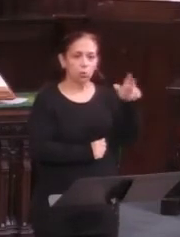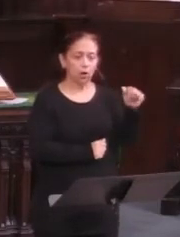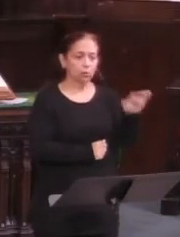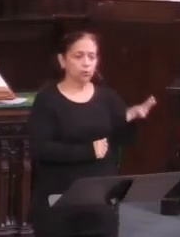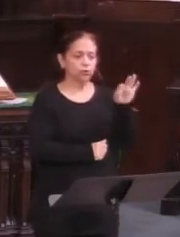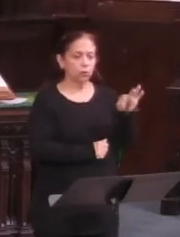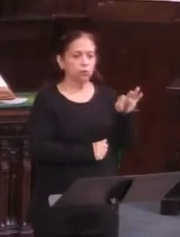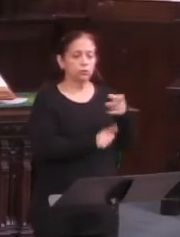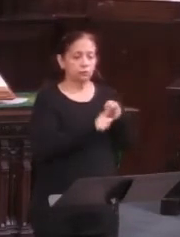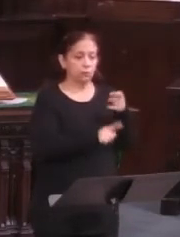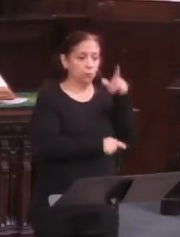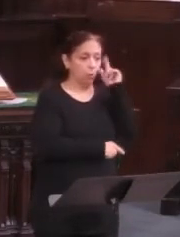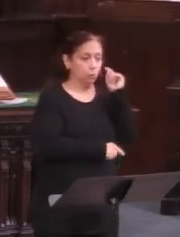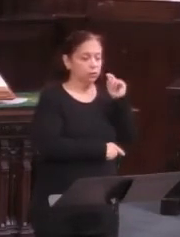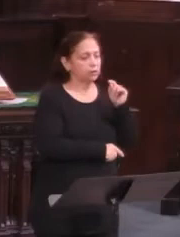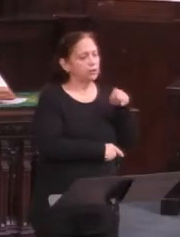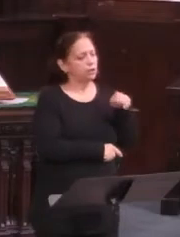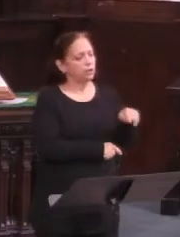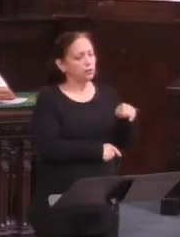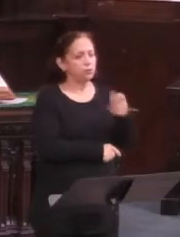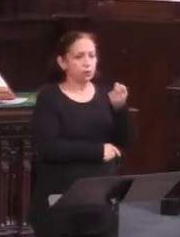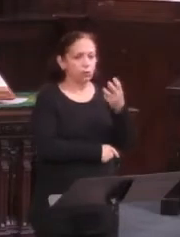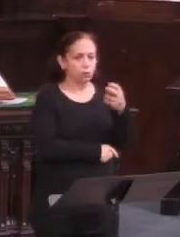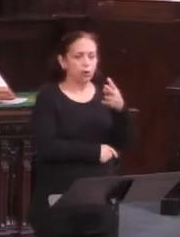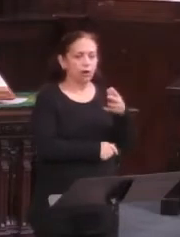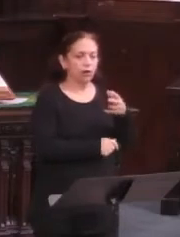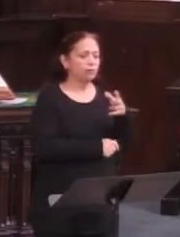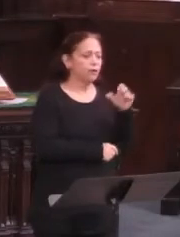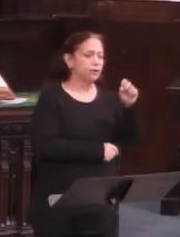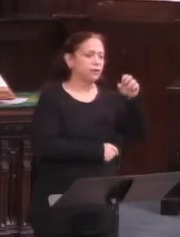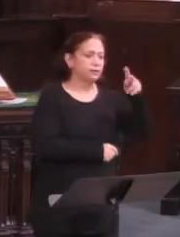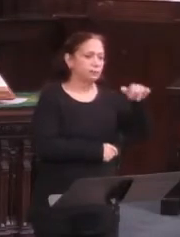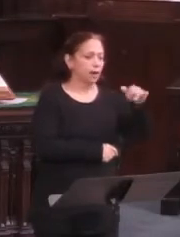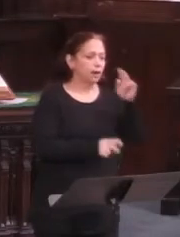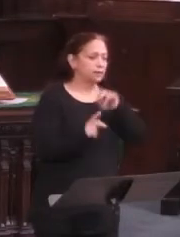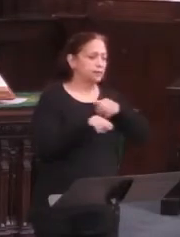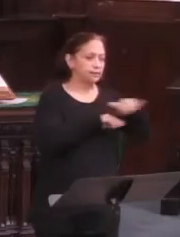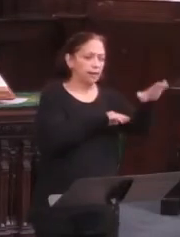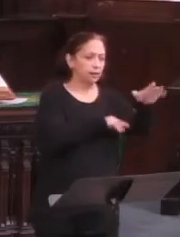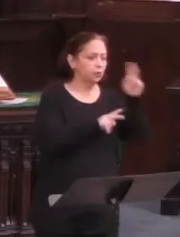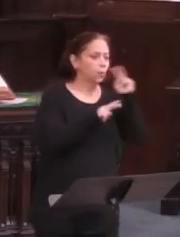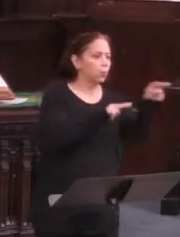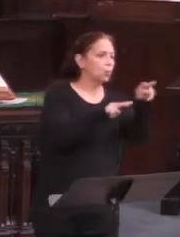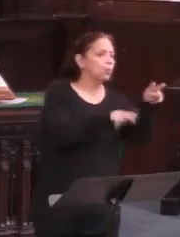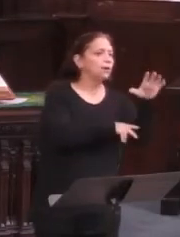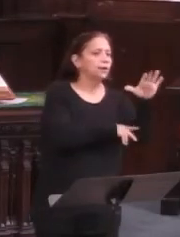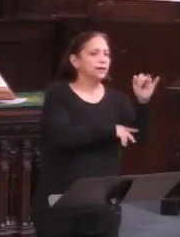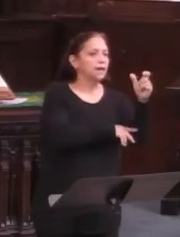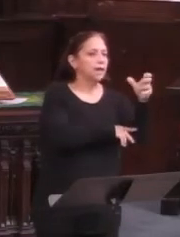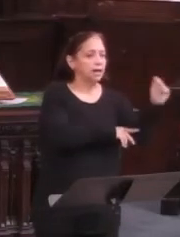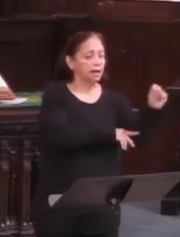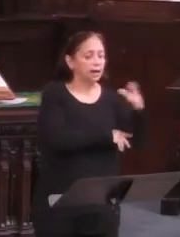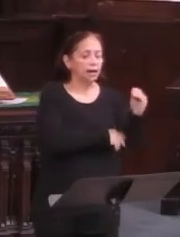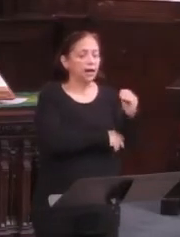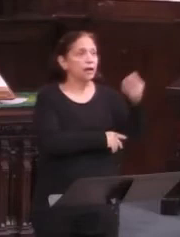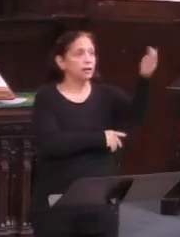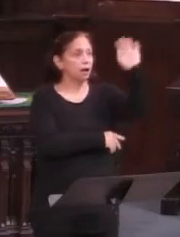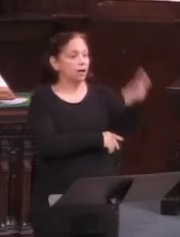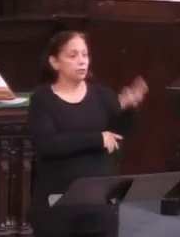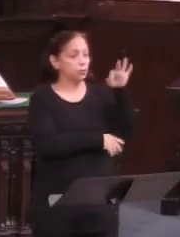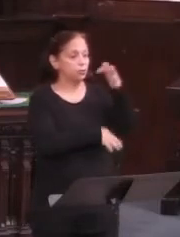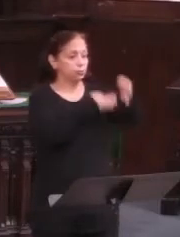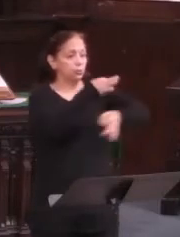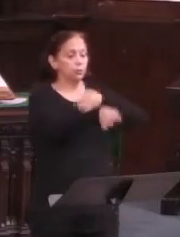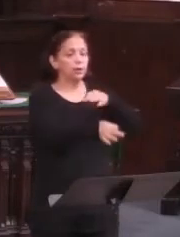chosen by Moses to be one of the 12 spies sent to scope out Canaan. And Joshua was eventually chosen by God to